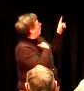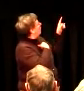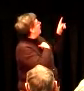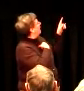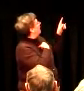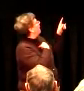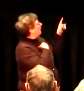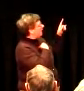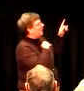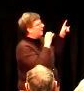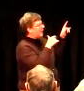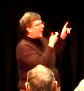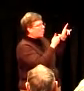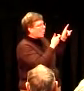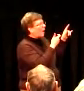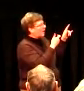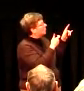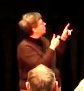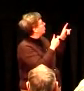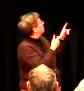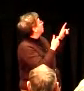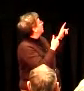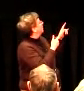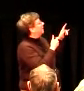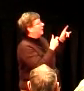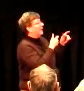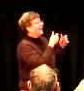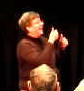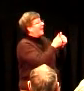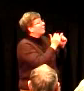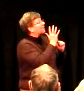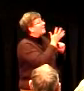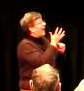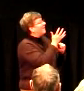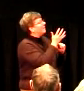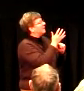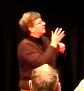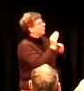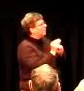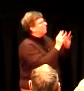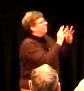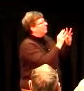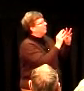channels at a refresh time of about every 5 minutes.